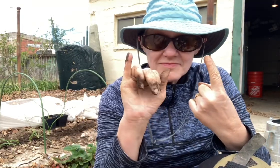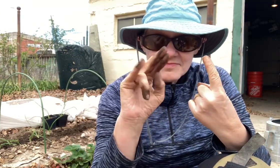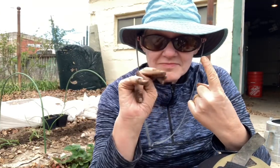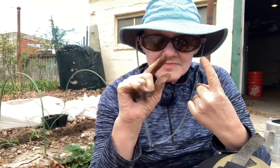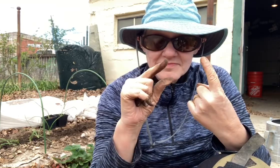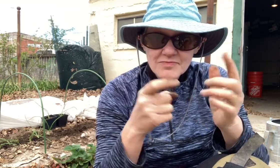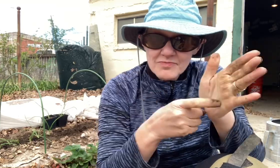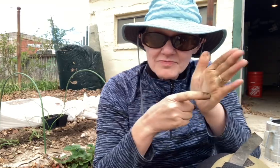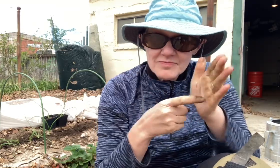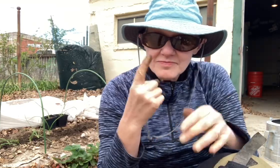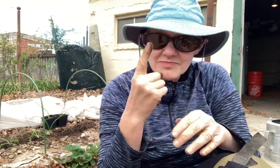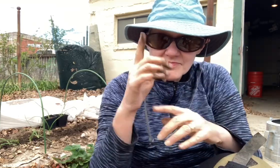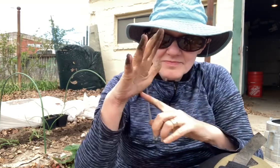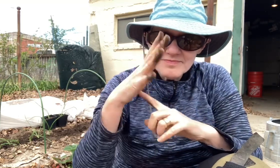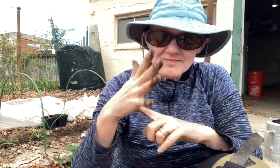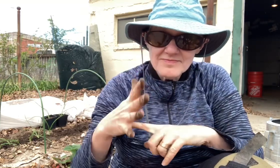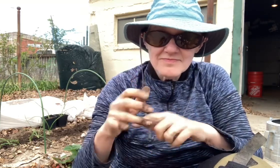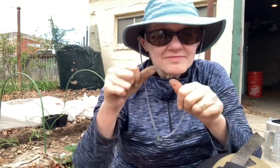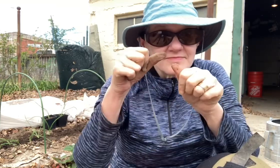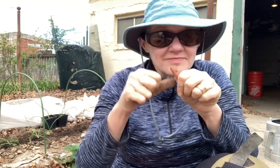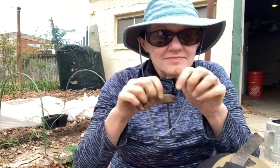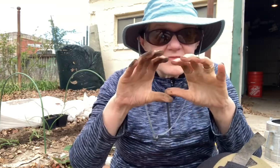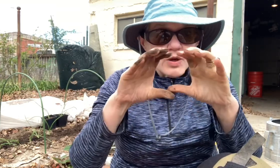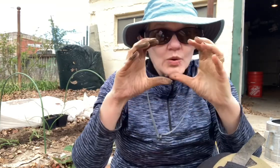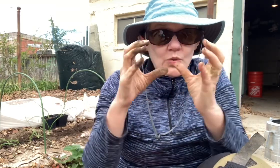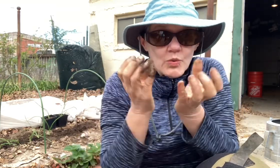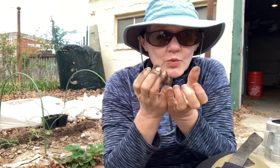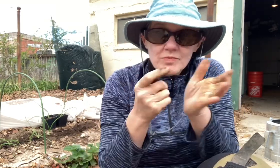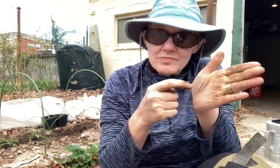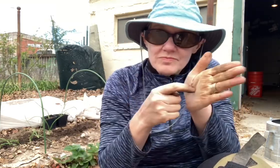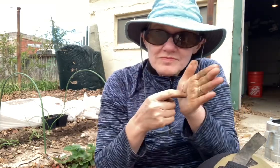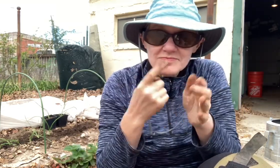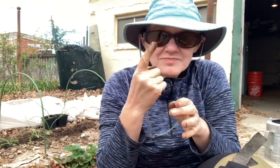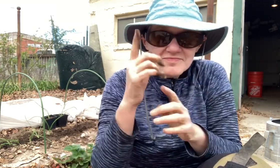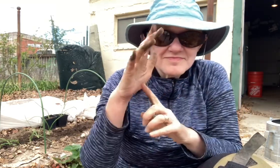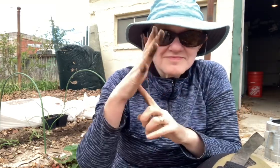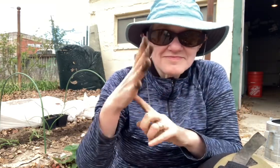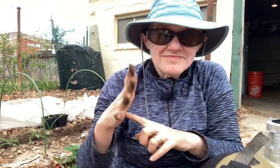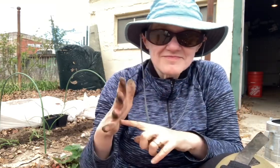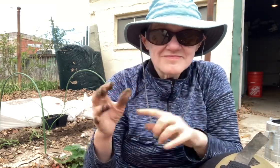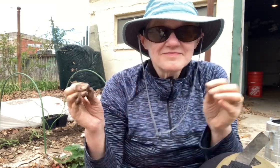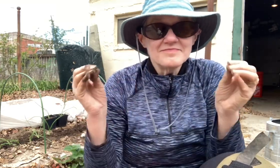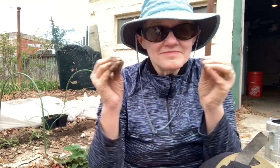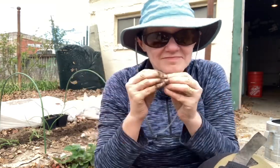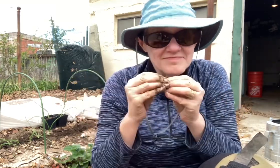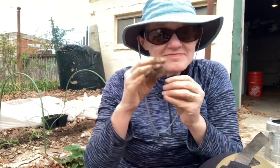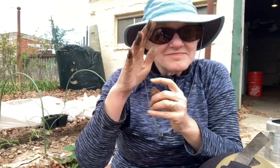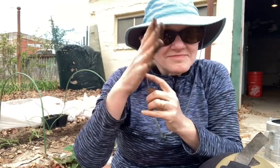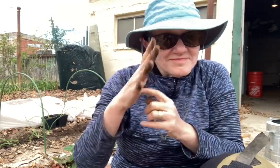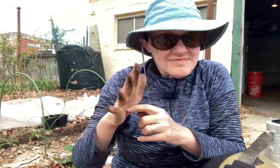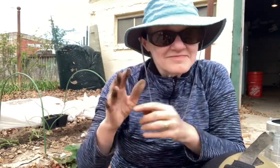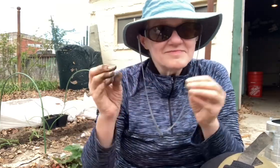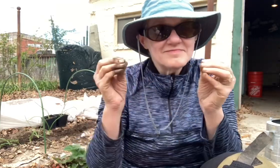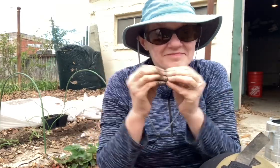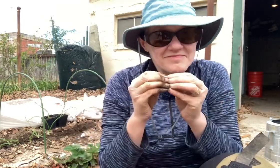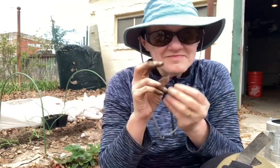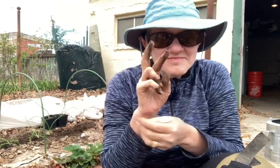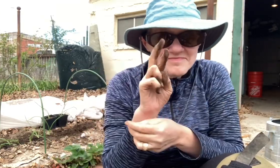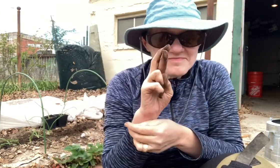one ring requires one leaf. Each layer of the onion requires one leaf. So the more leaves you have, the